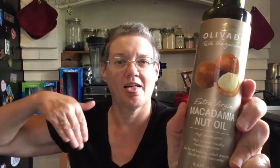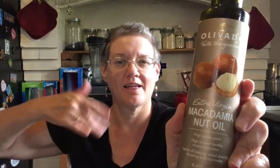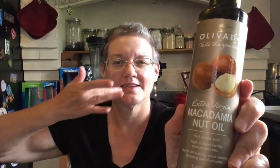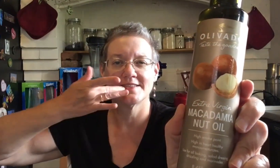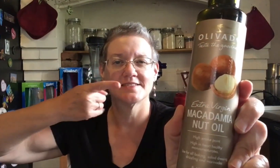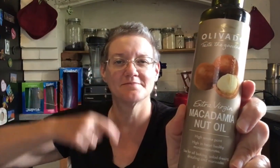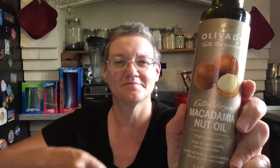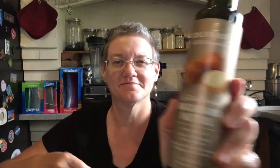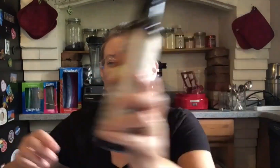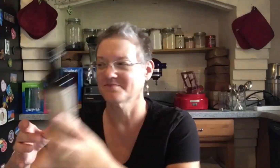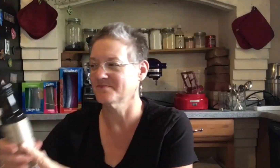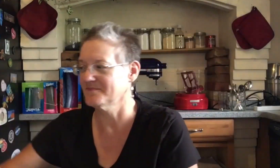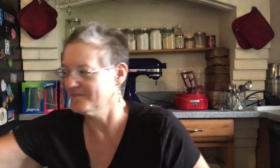I haven't tasted this yet.